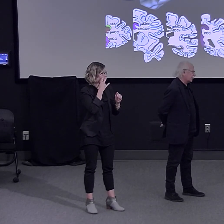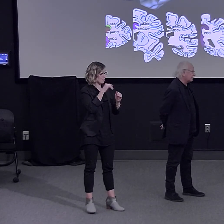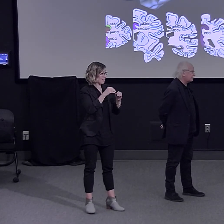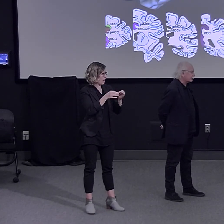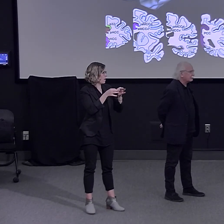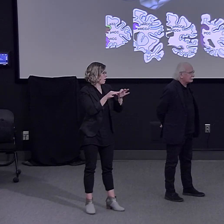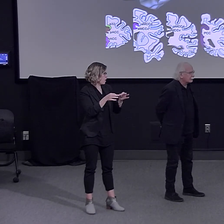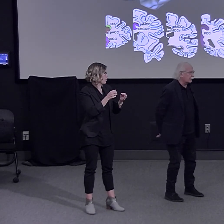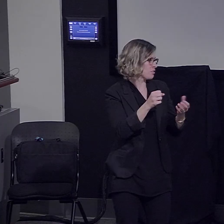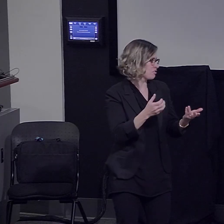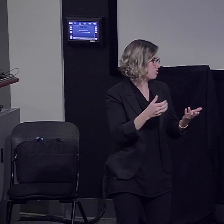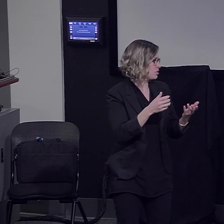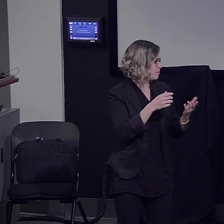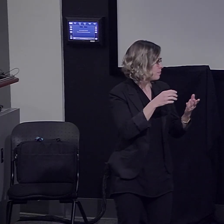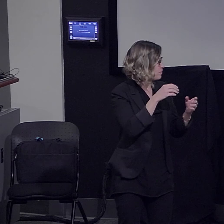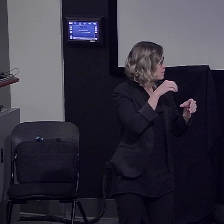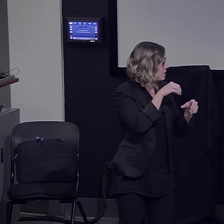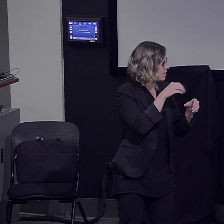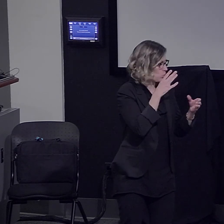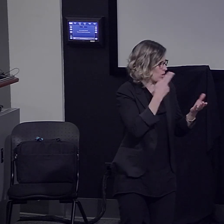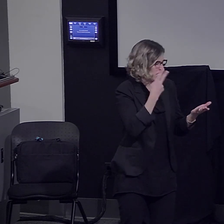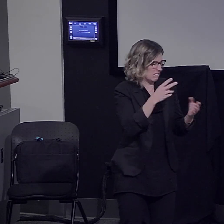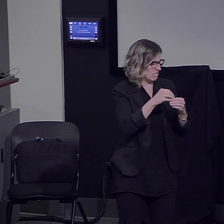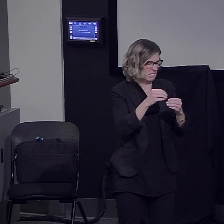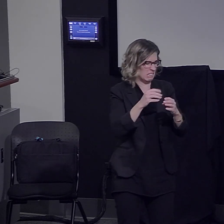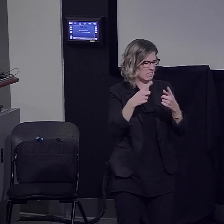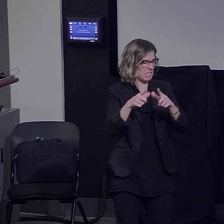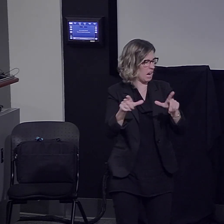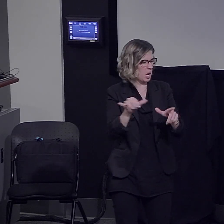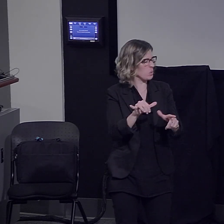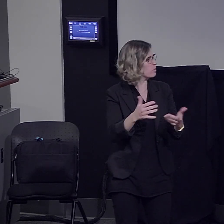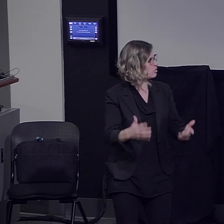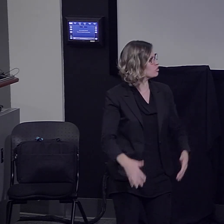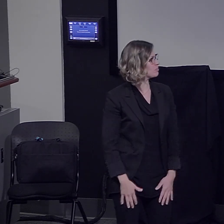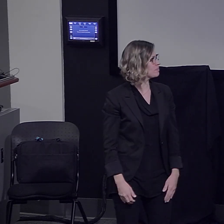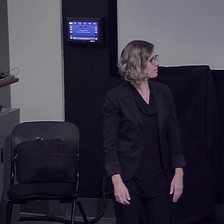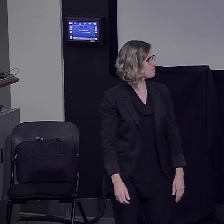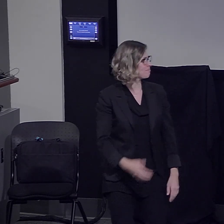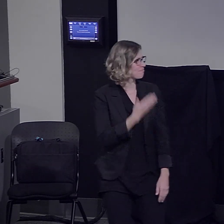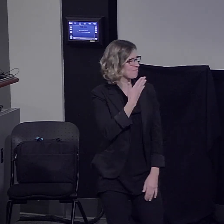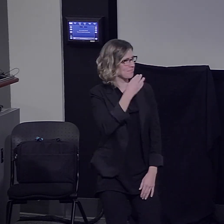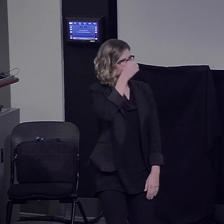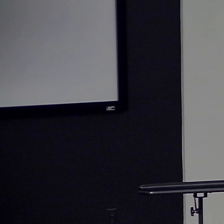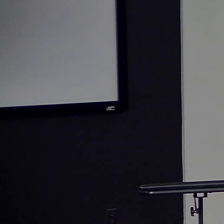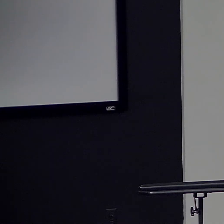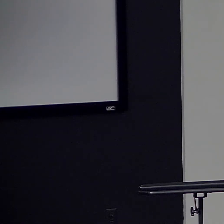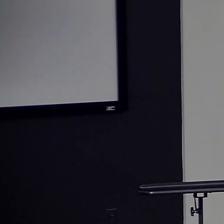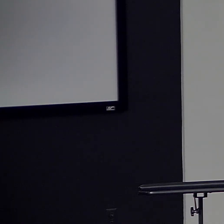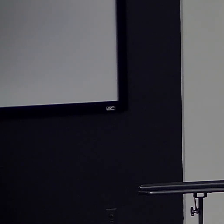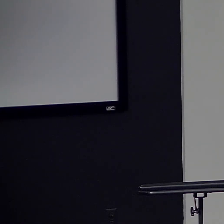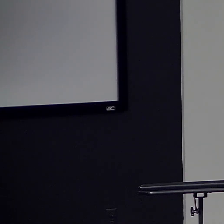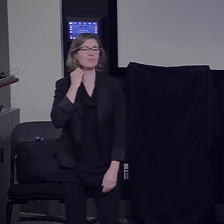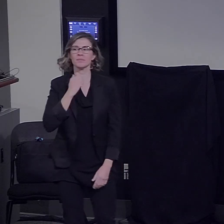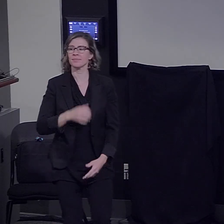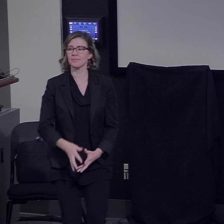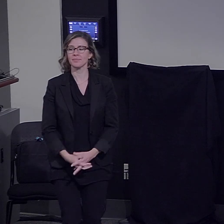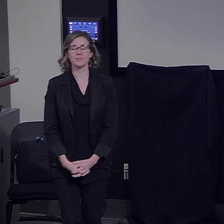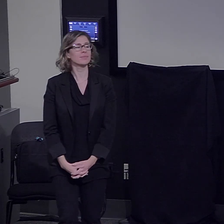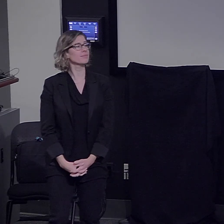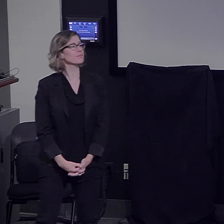thing. Yeah. In sign language, it's the same thing. Okay, thank you. Thank you so much.